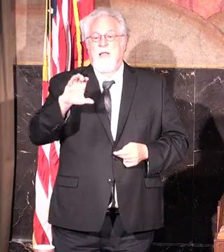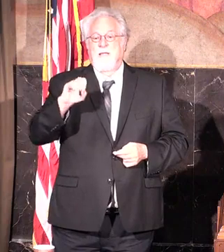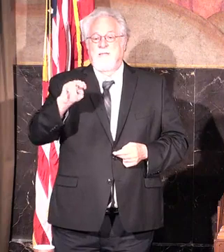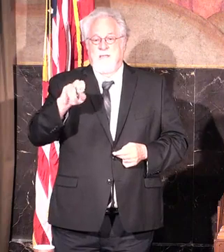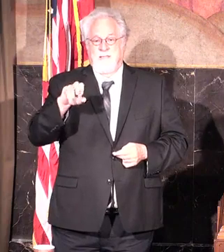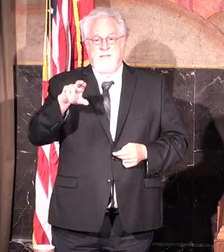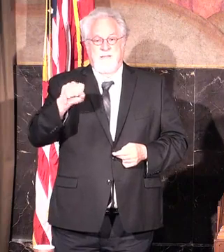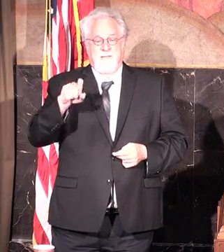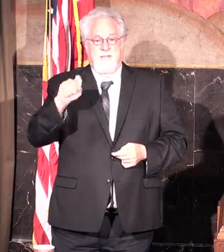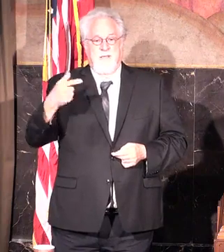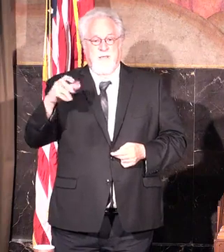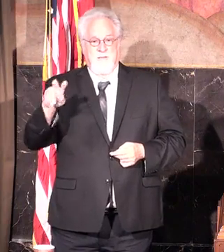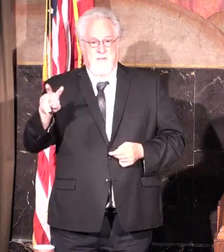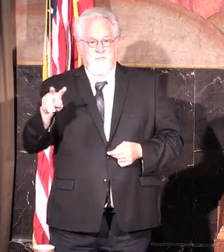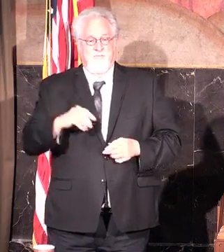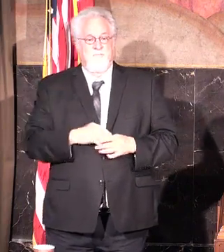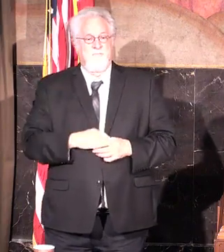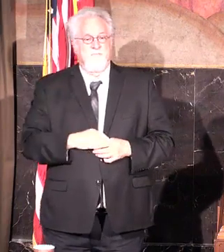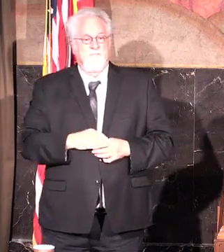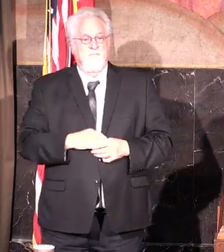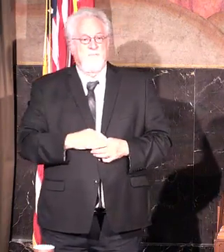my2020census.gov.